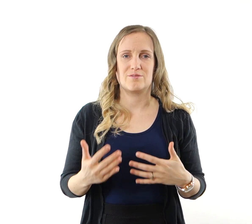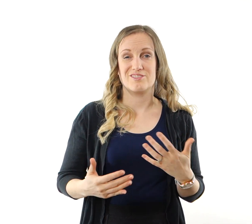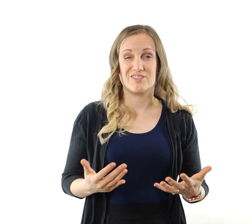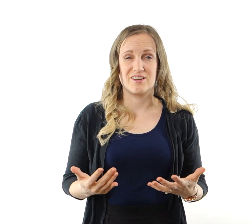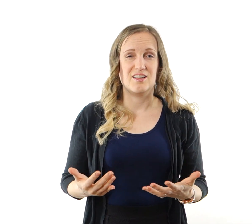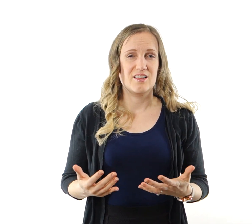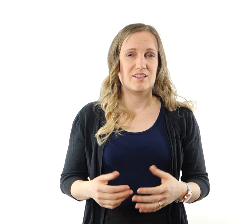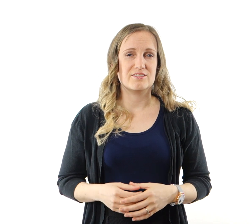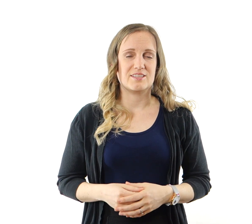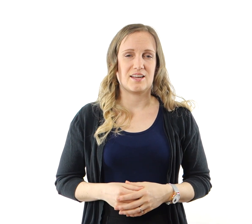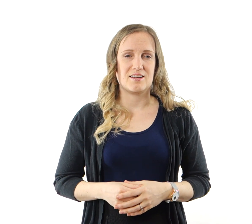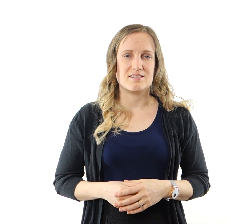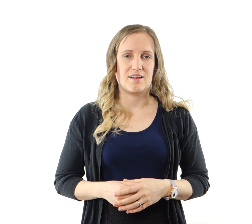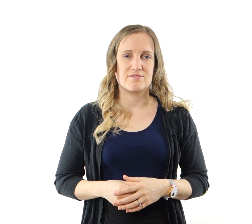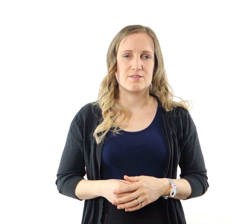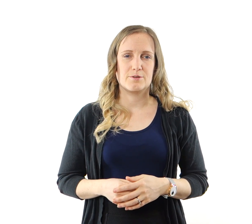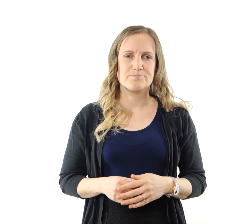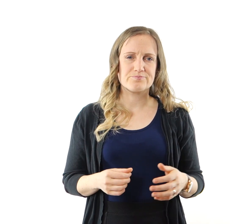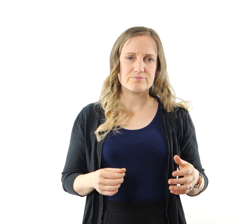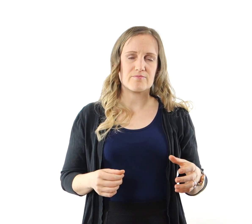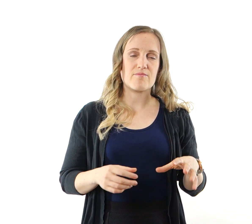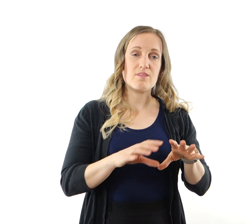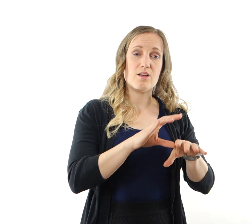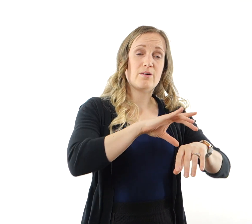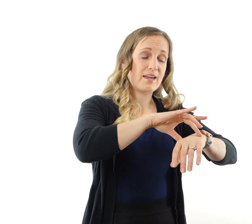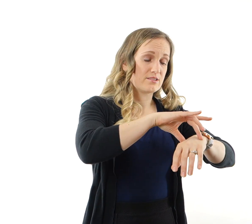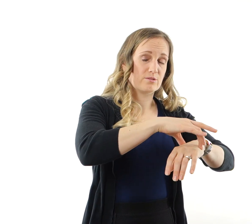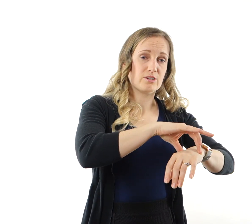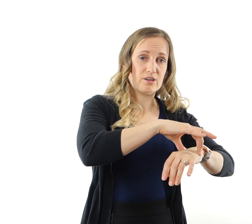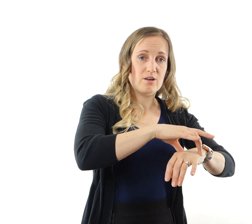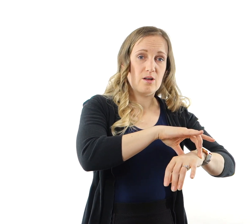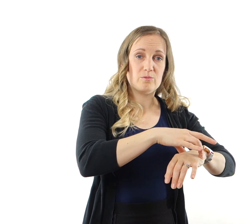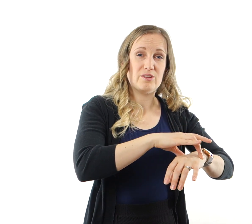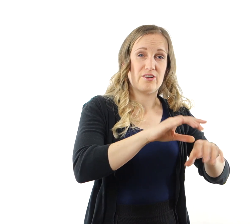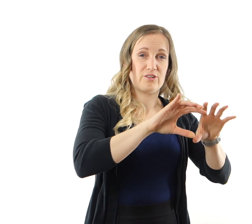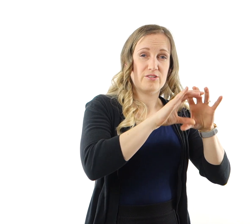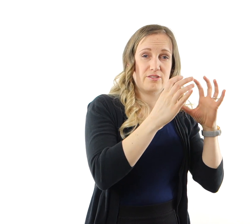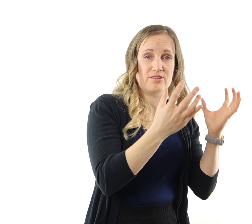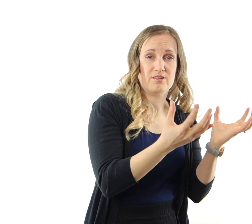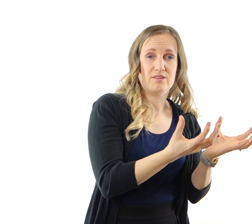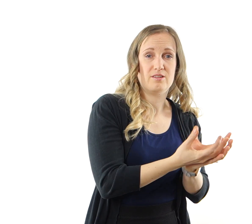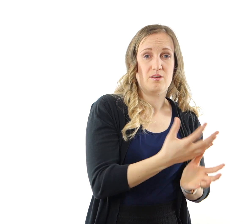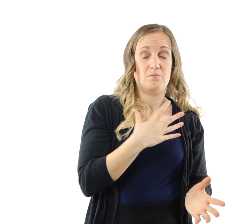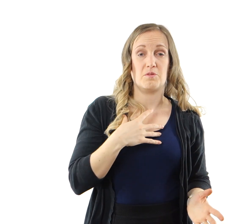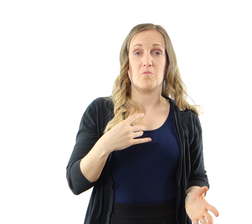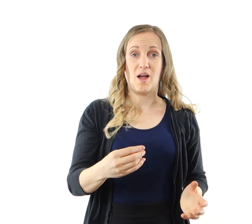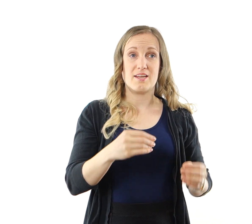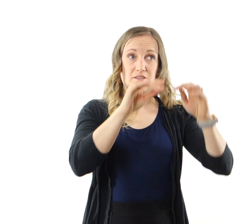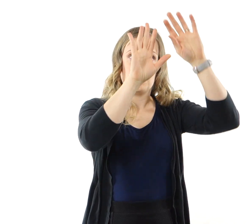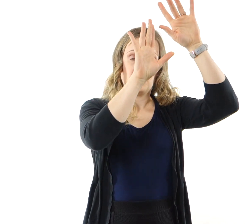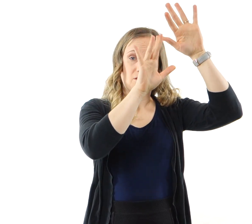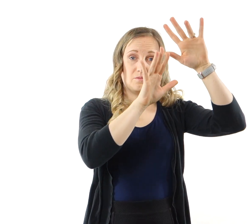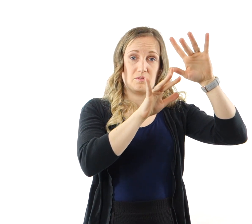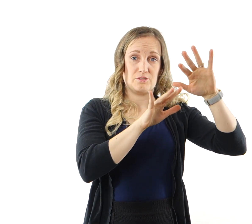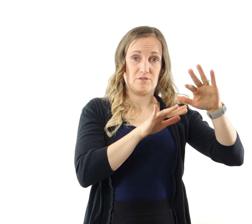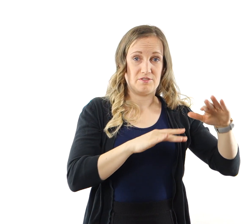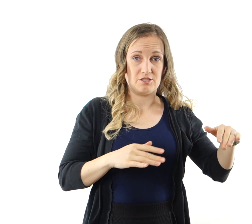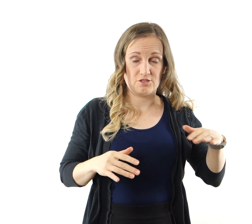learn that kind of stuff. So, okay, so will the earth be white with drifted